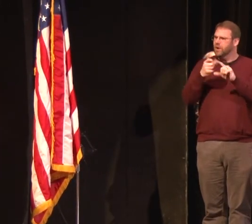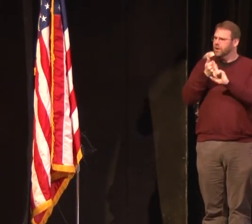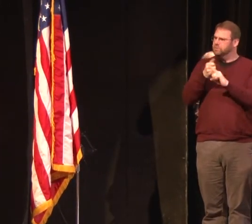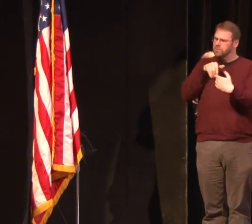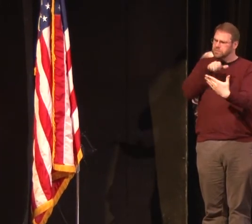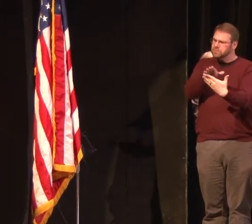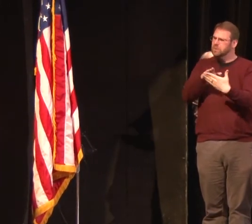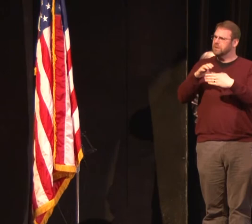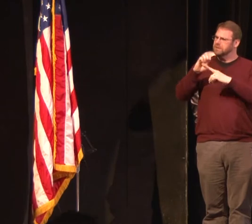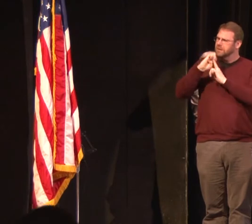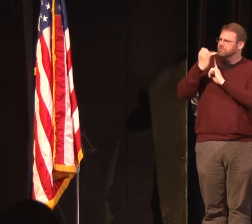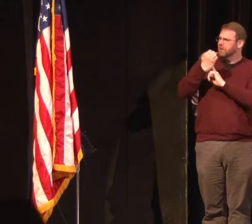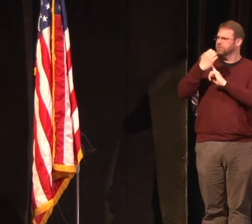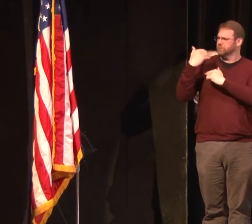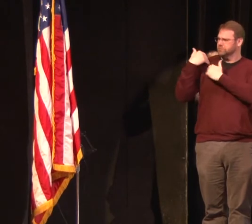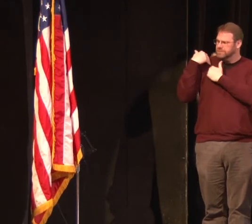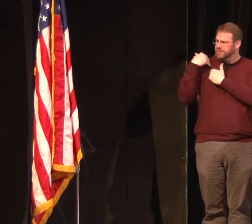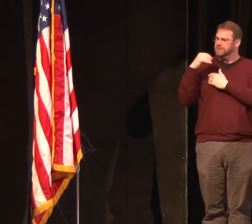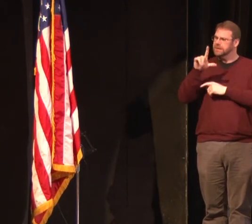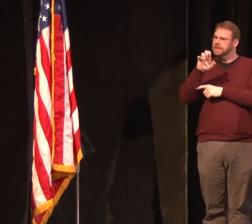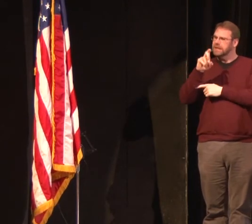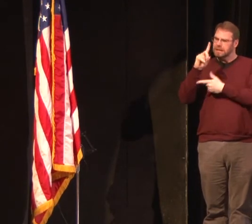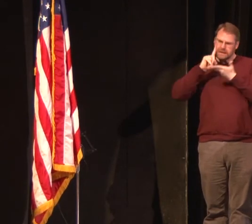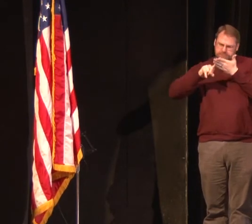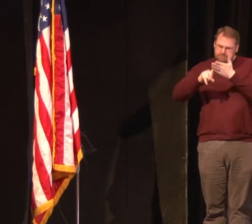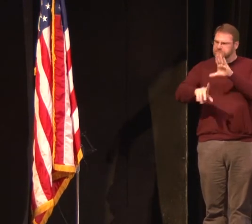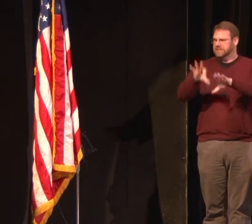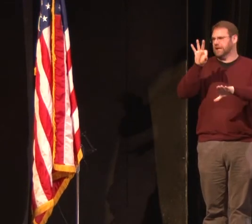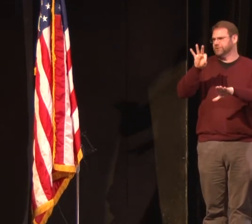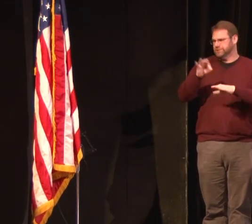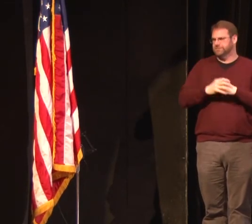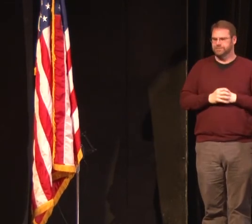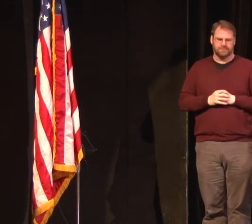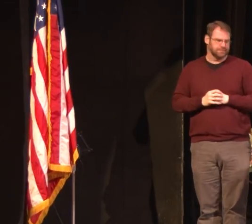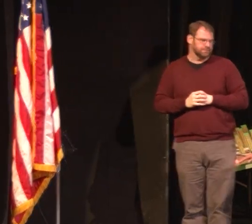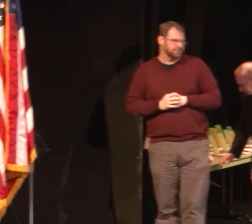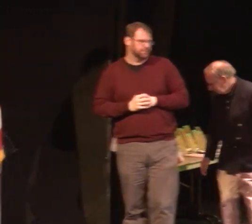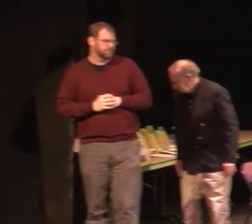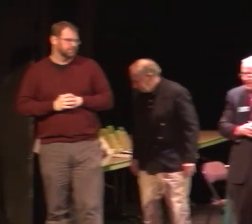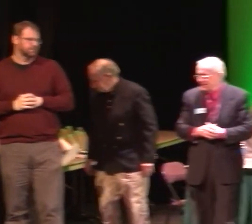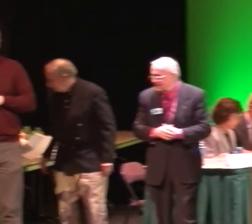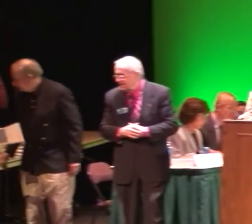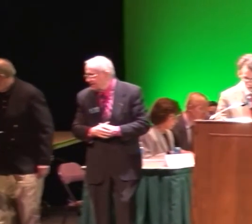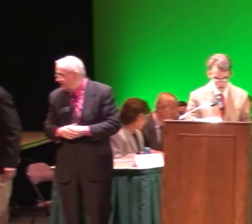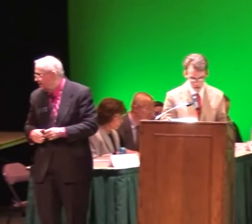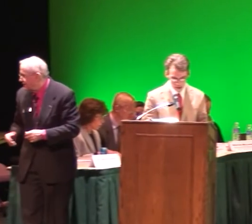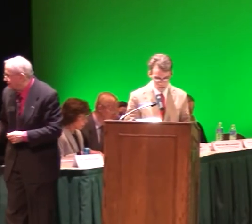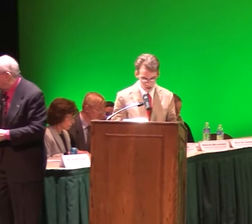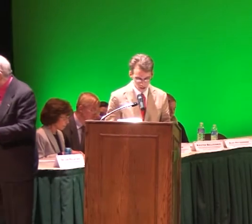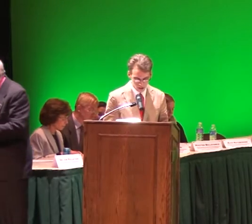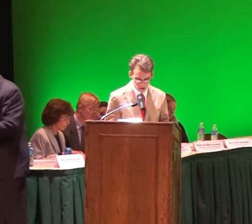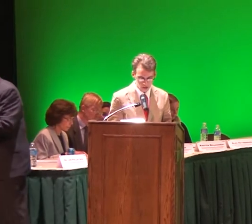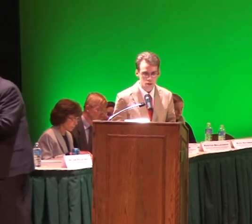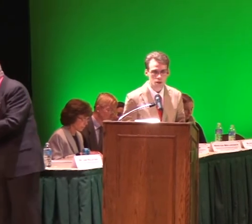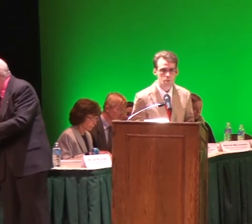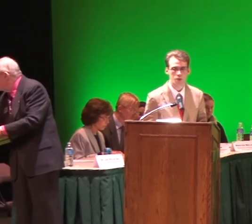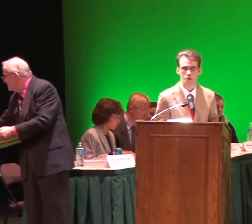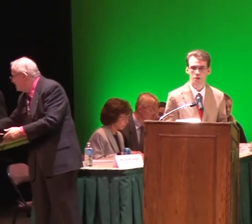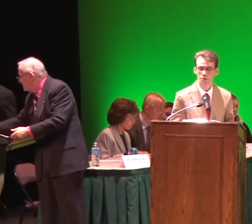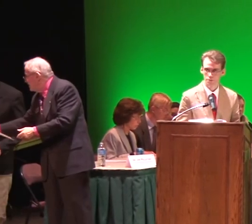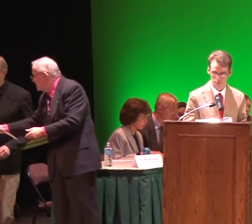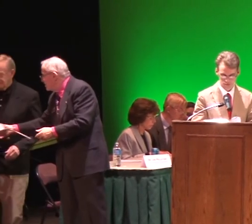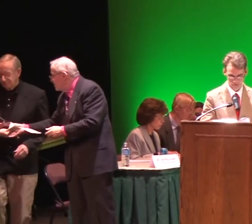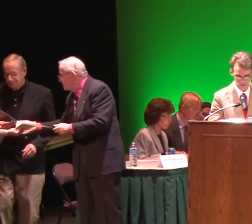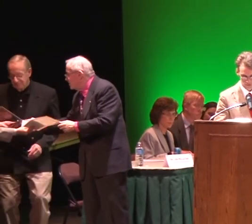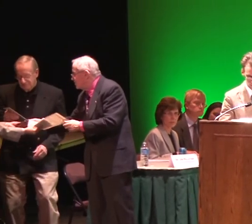environmental responsibility, lead detection. from New England Christian Academy, Ethan